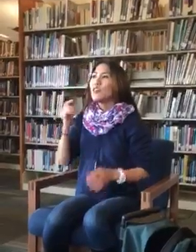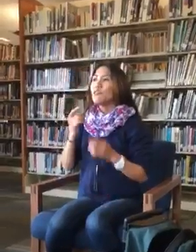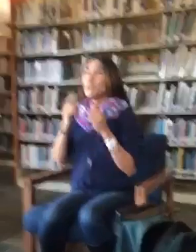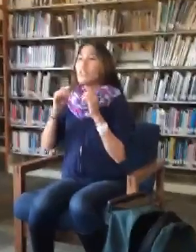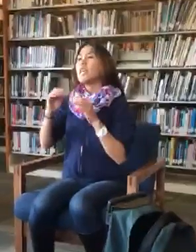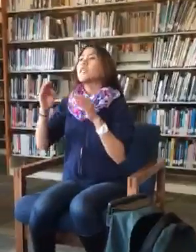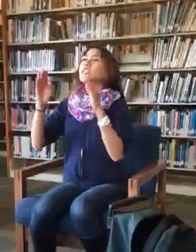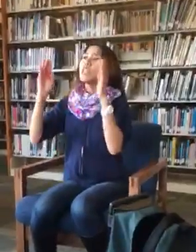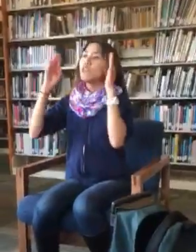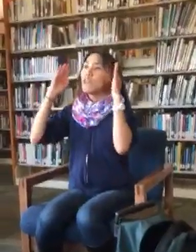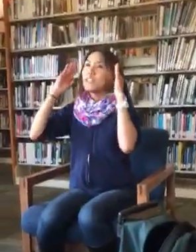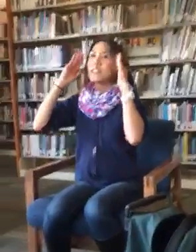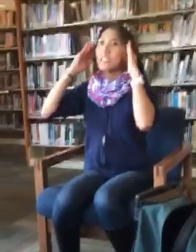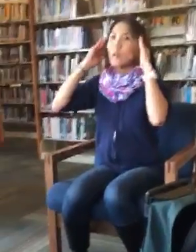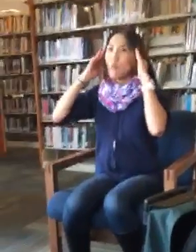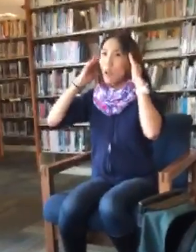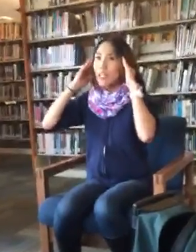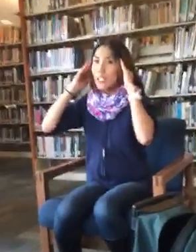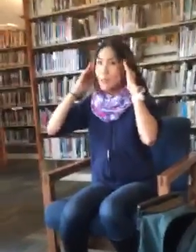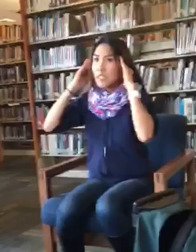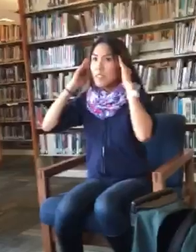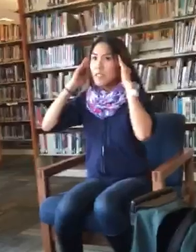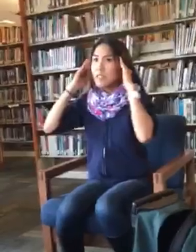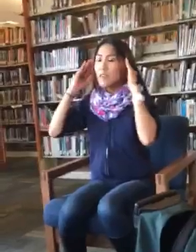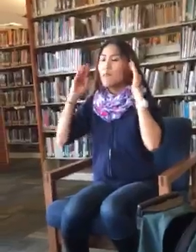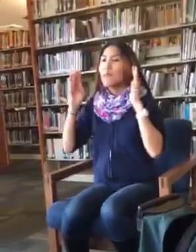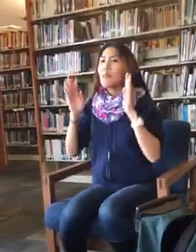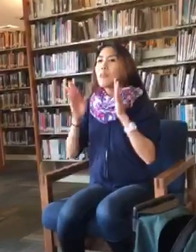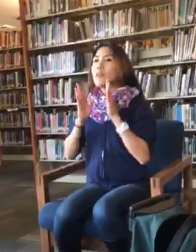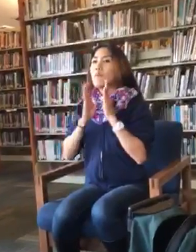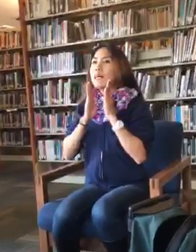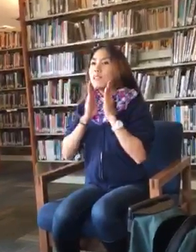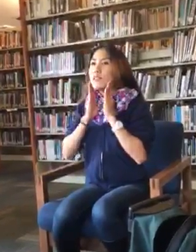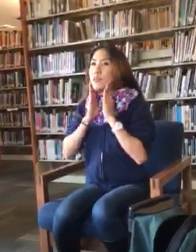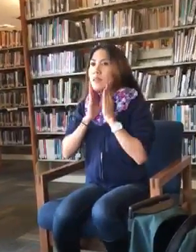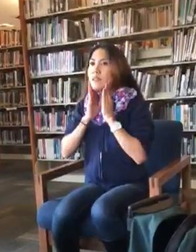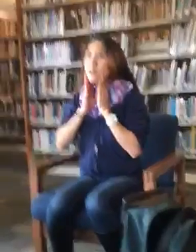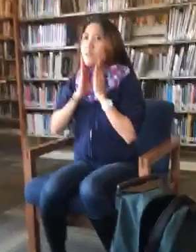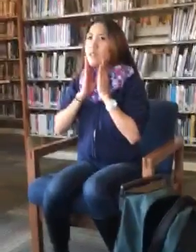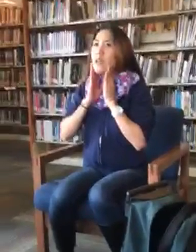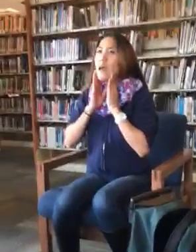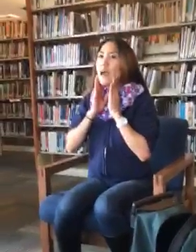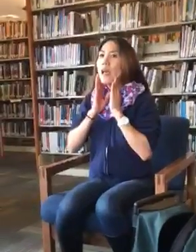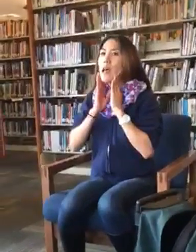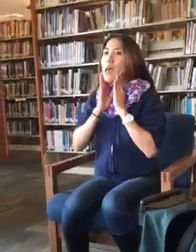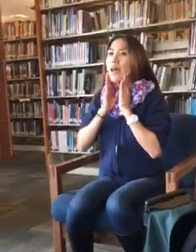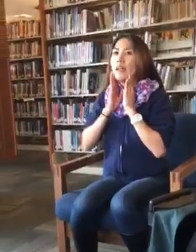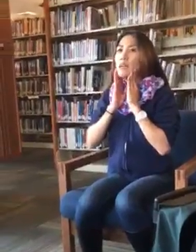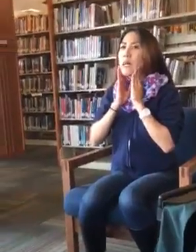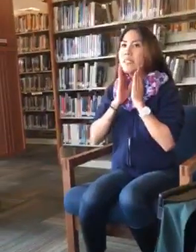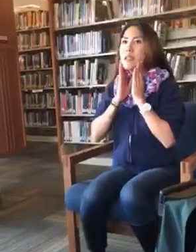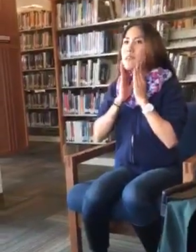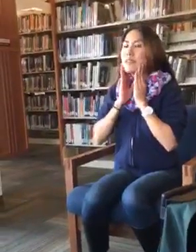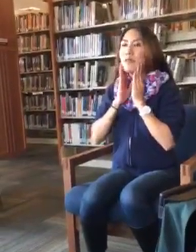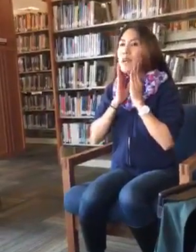So it innervates the temporalis muscles, the masseter muscles, and masseter is the